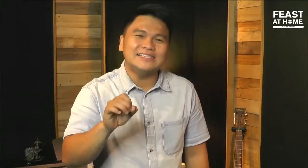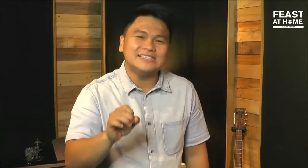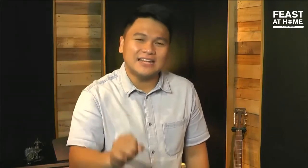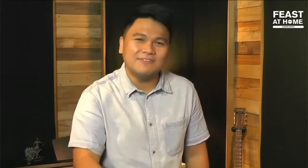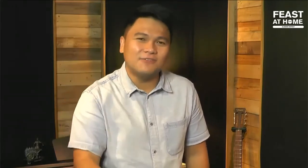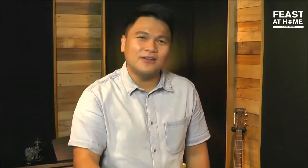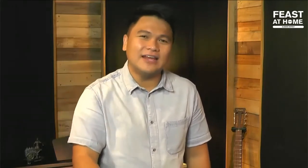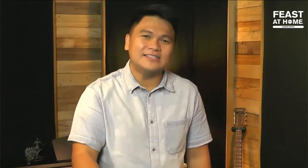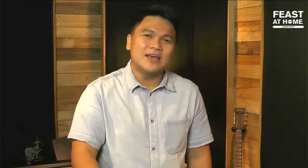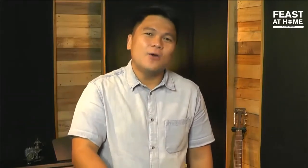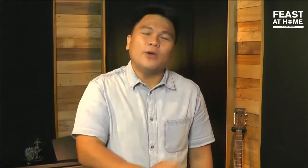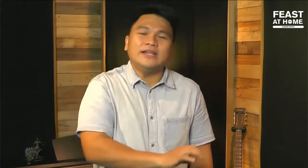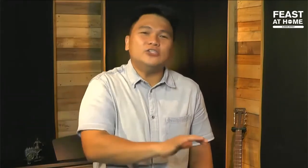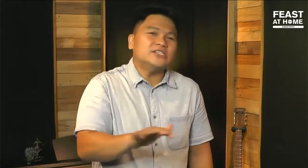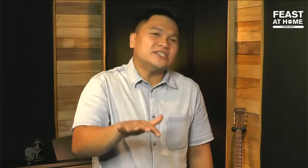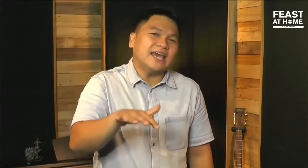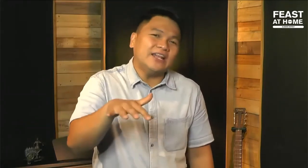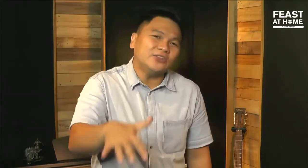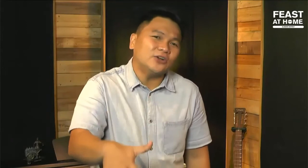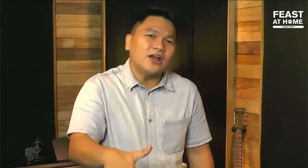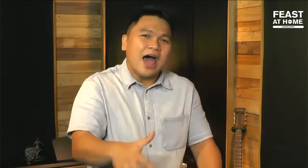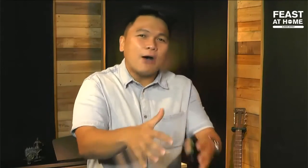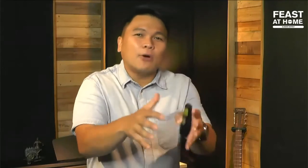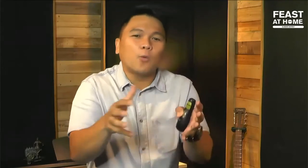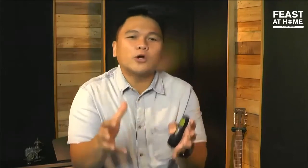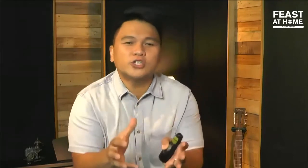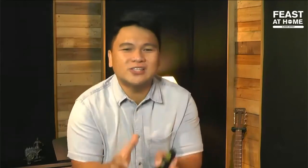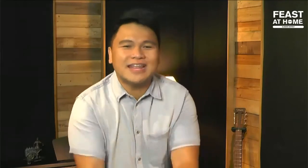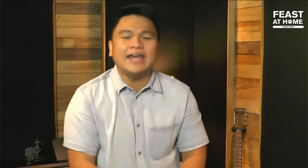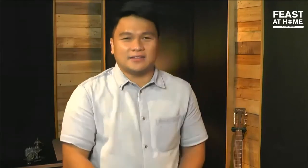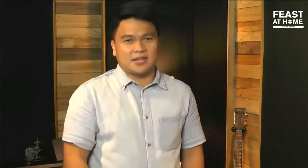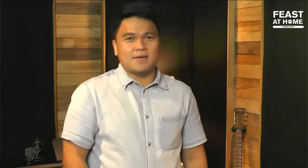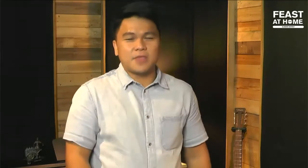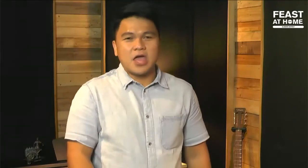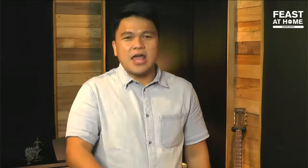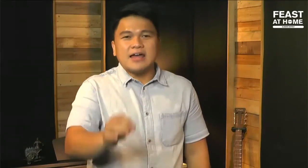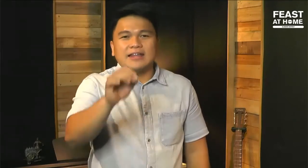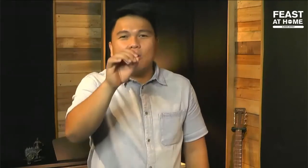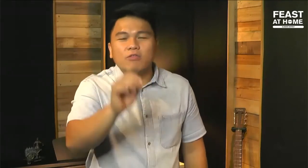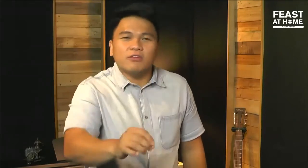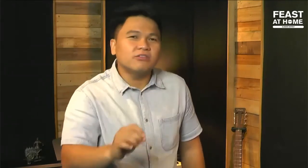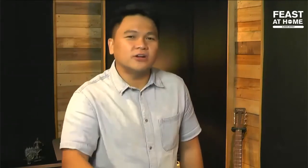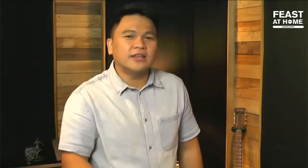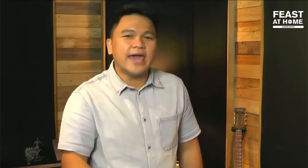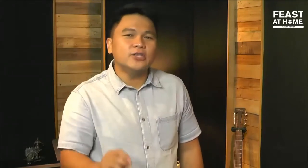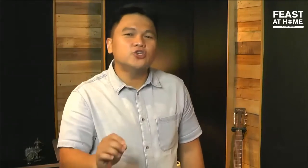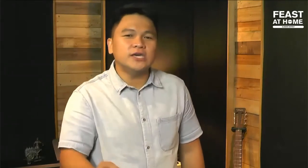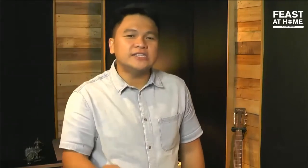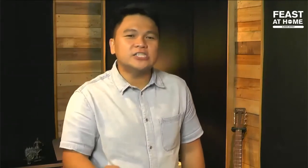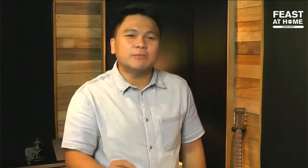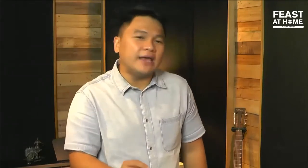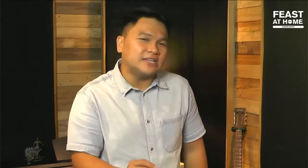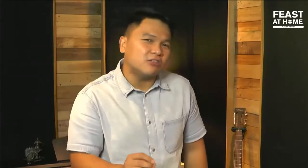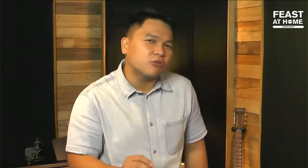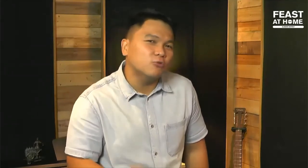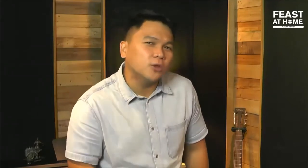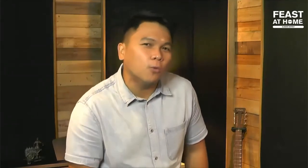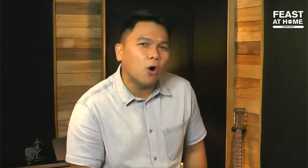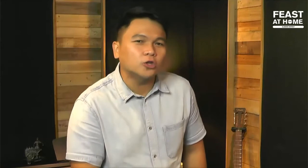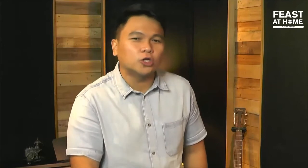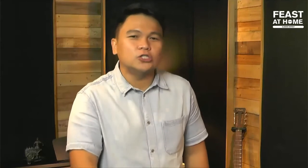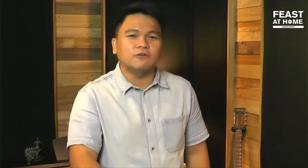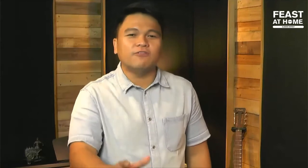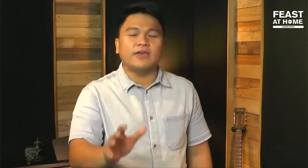brokenness and sinfulness, when Jesus entered our worst state, on the third day, Jesus makes it through